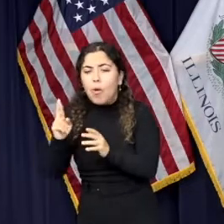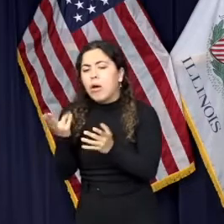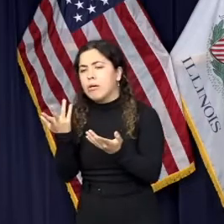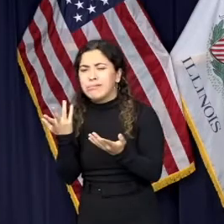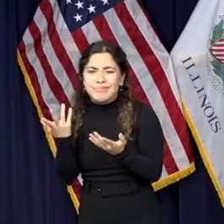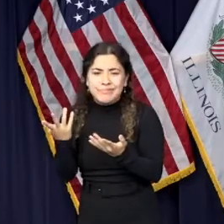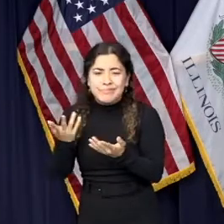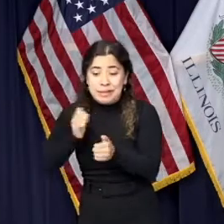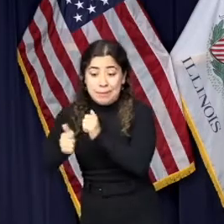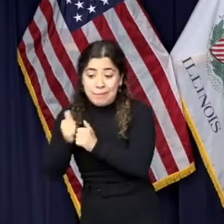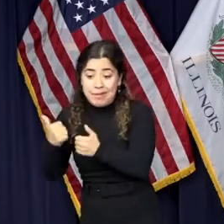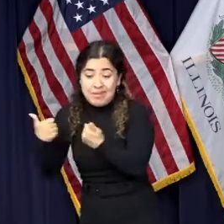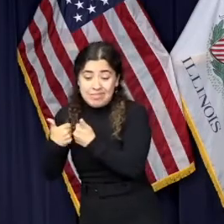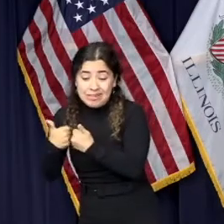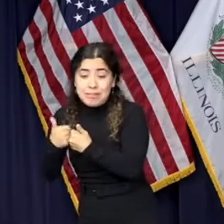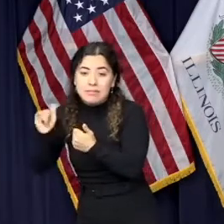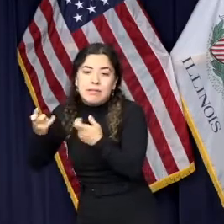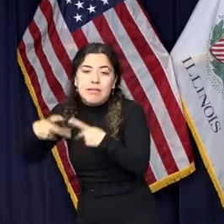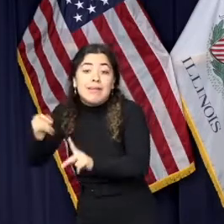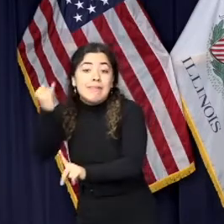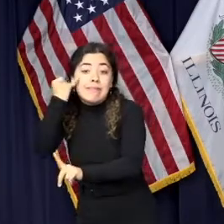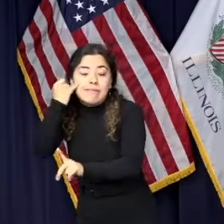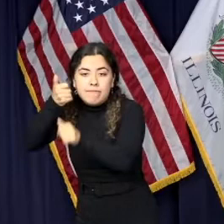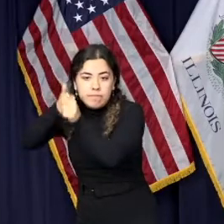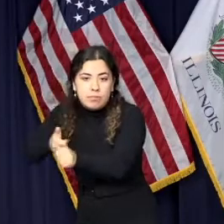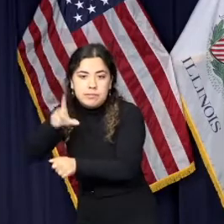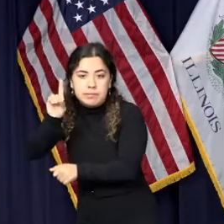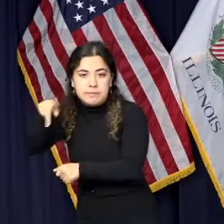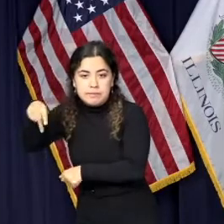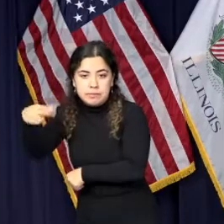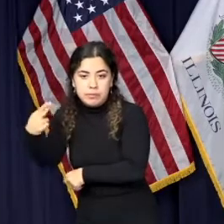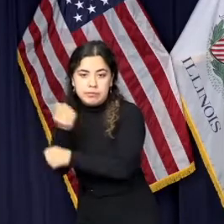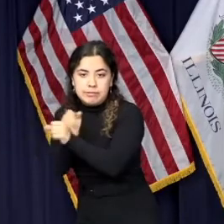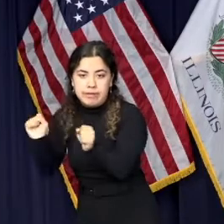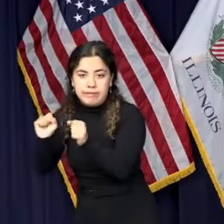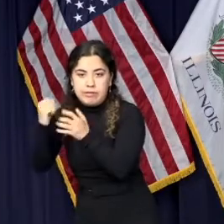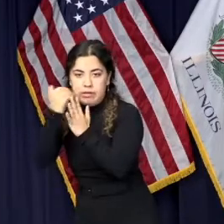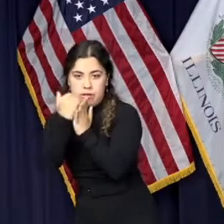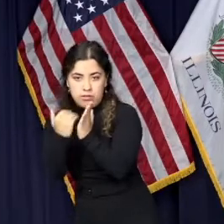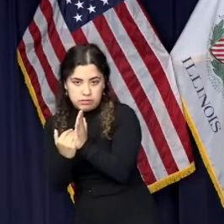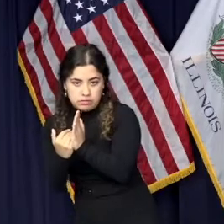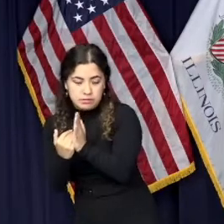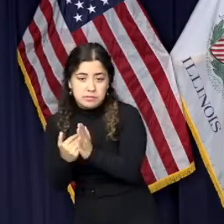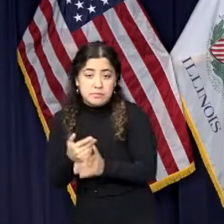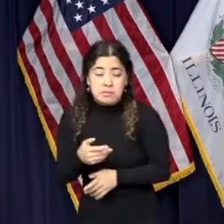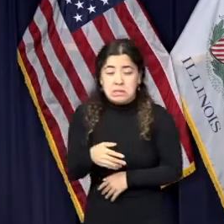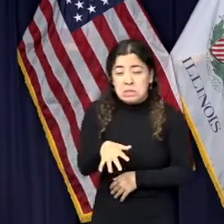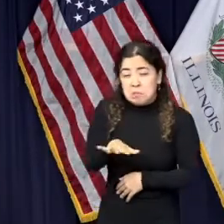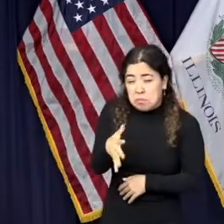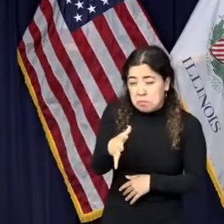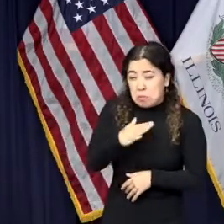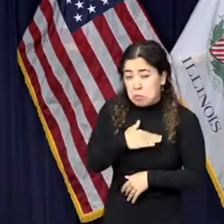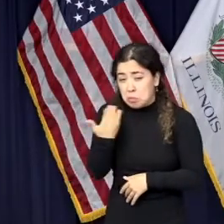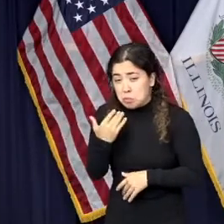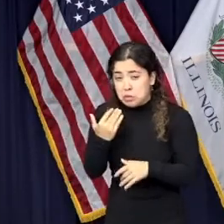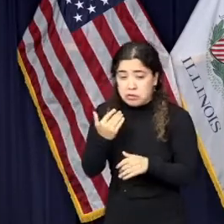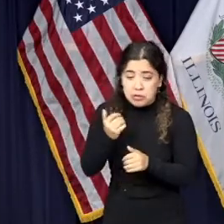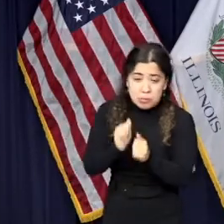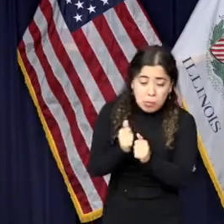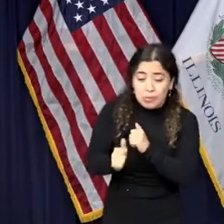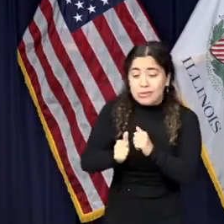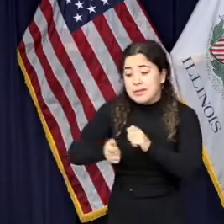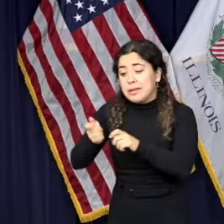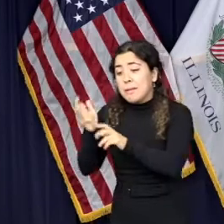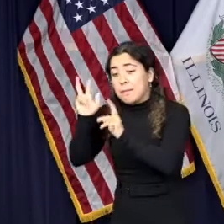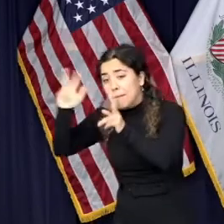games allowed with DPH safety guidelines. Medium-risk sports like basketball, soccer, and